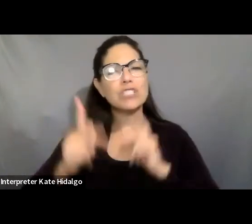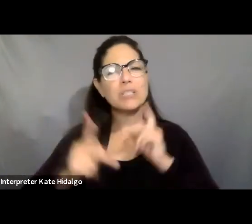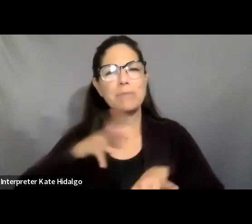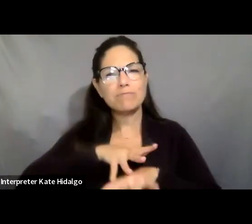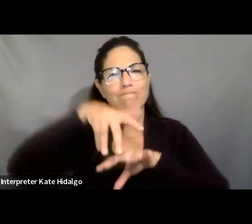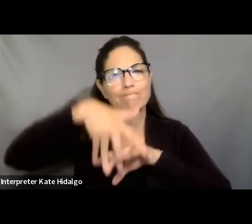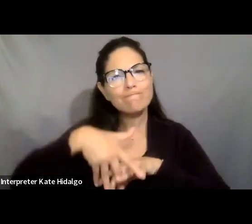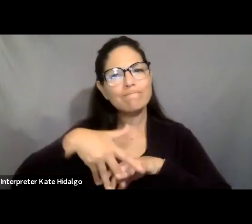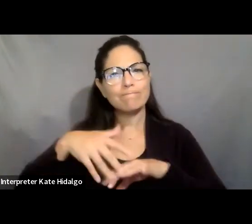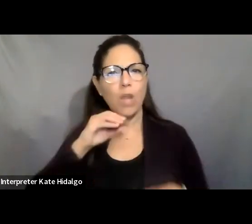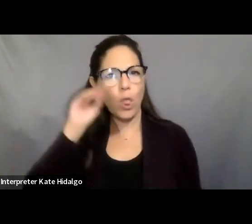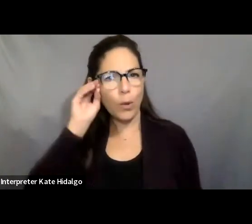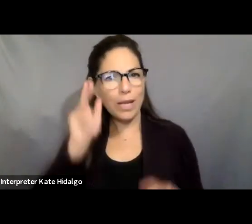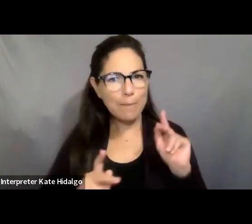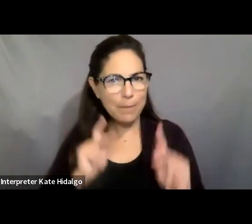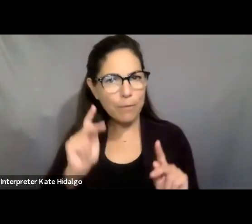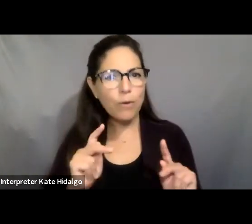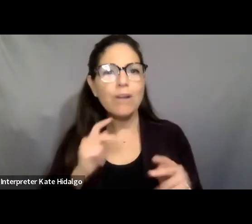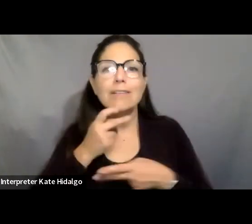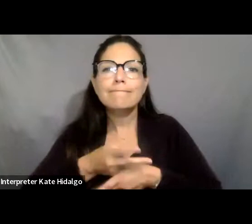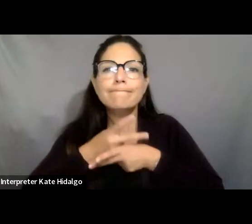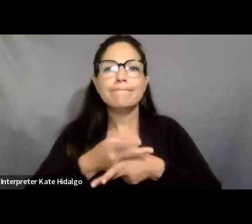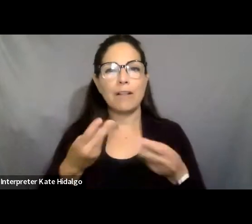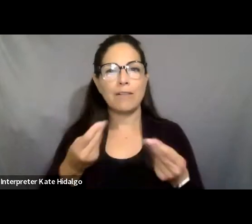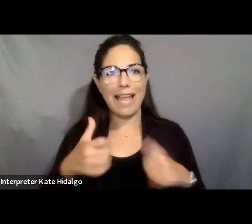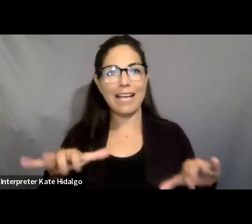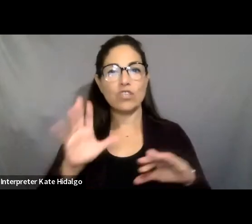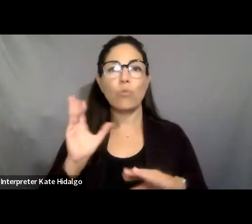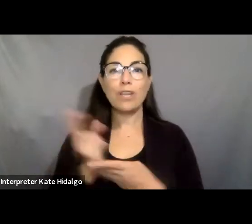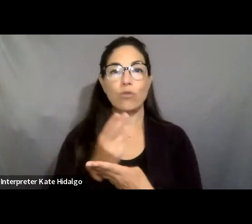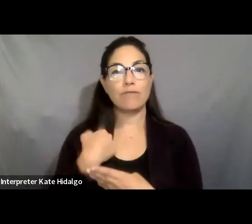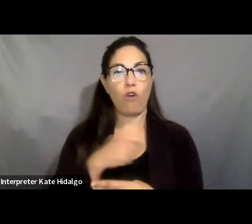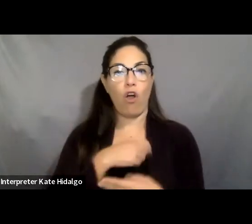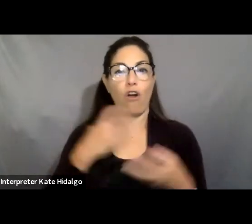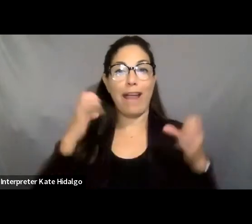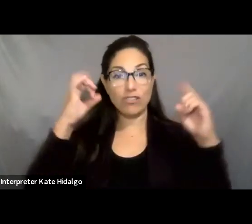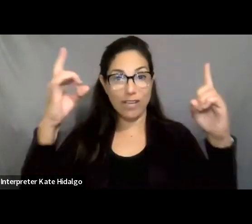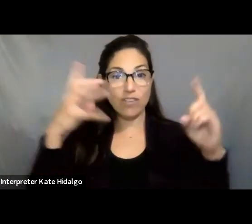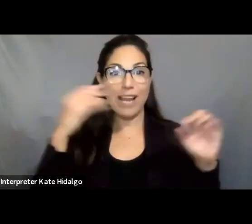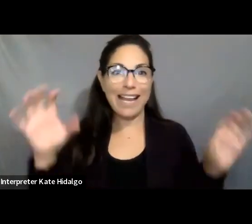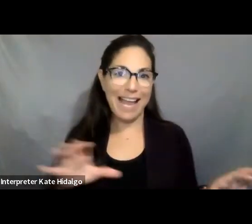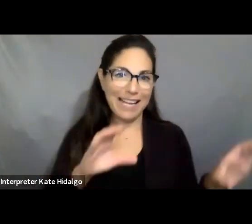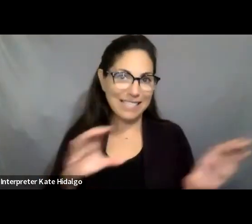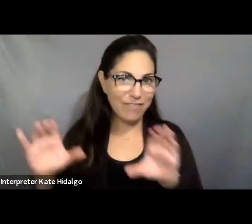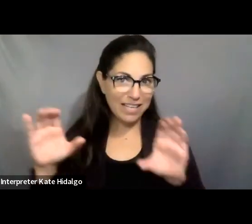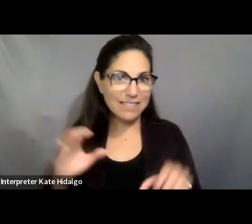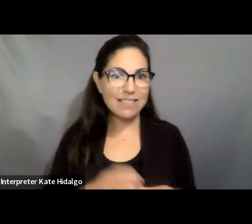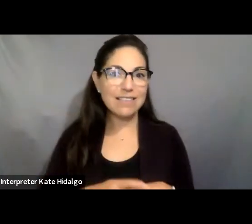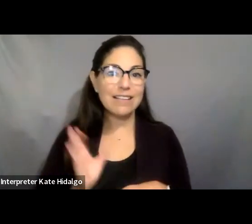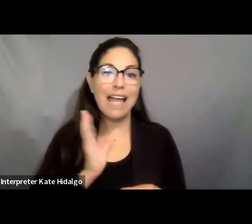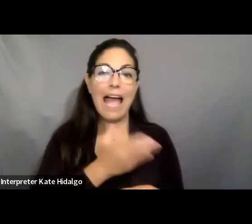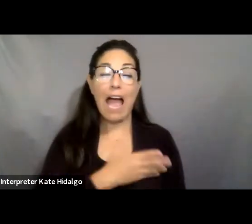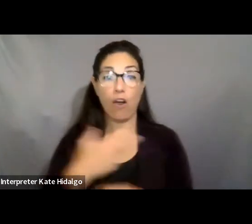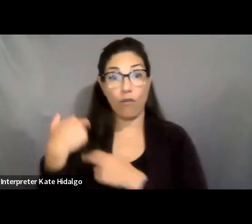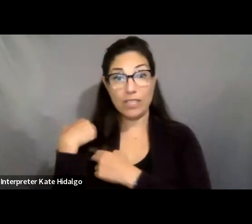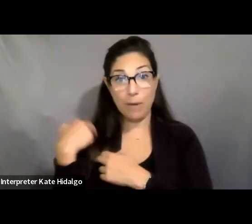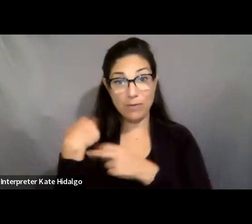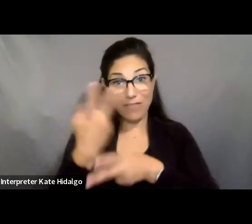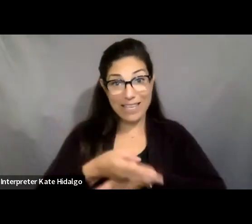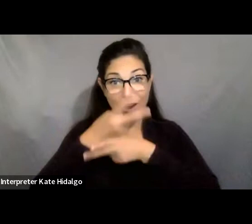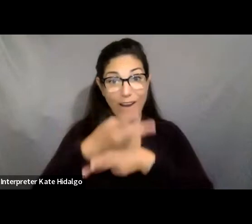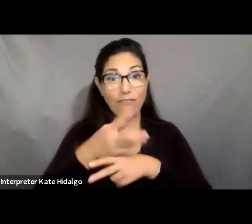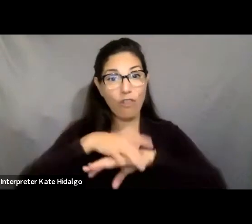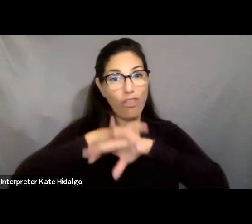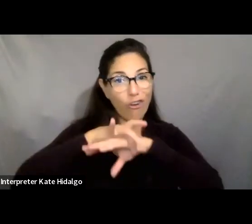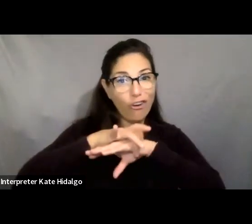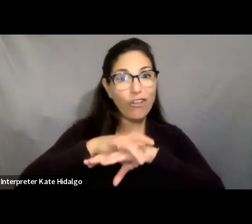Ramaytush Ohlone, for taking care of the land we use now for education and activities. Our responsibility of caring for the